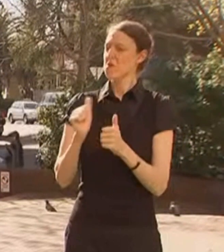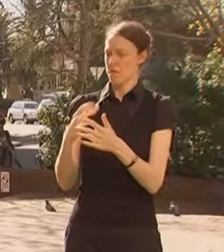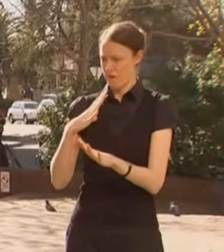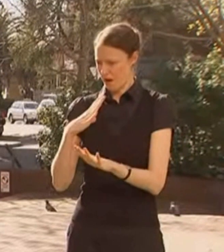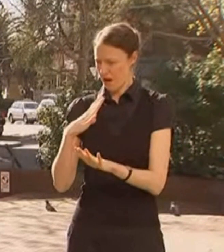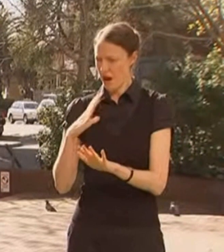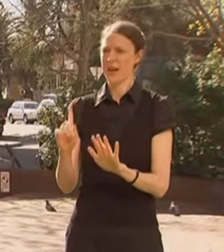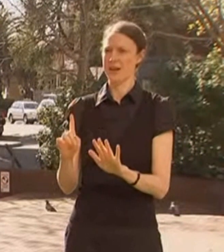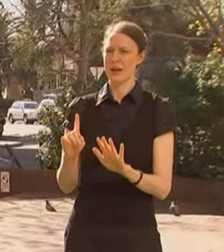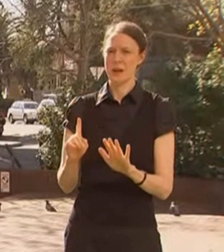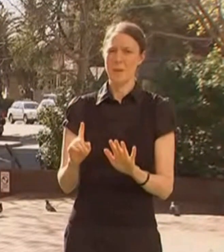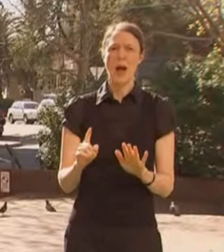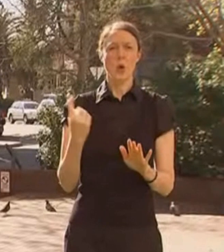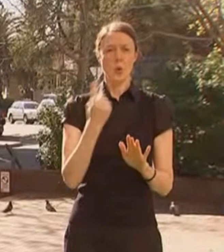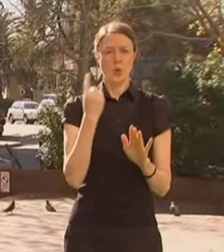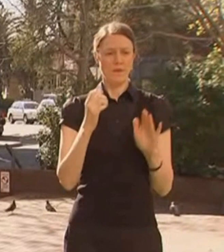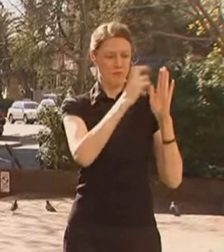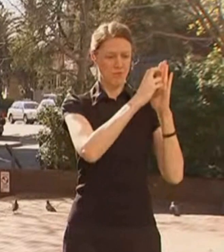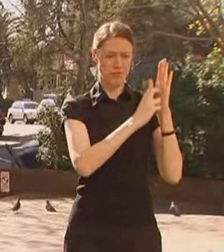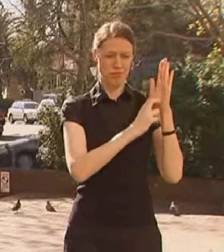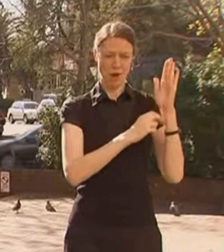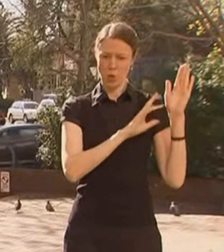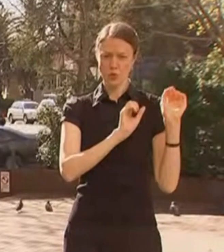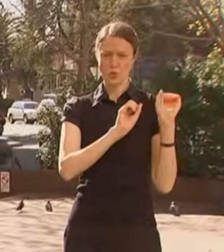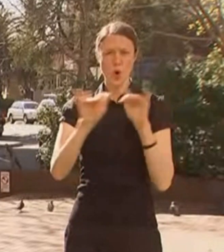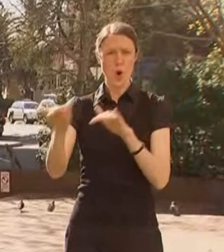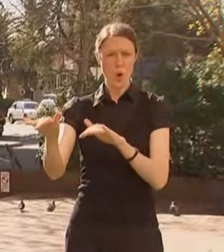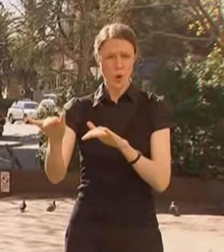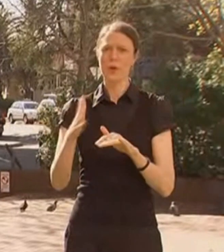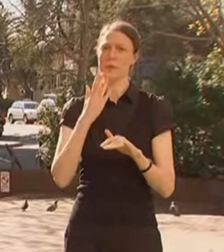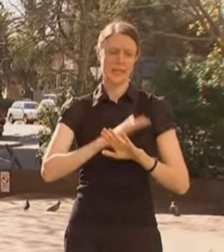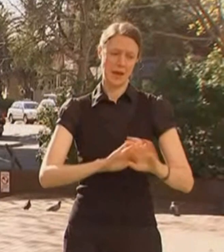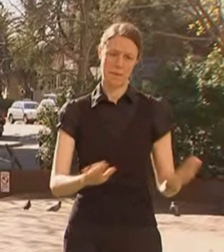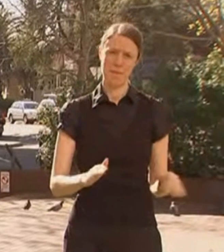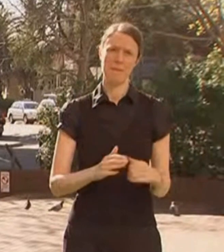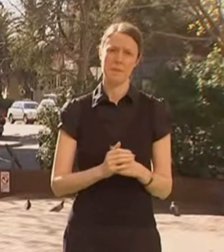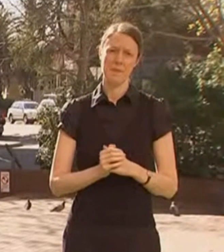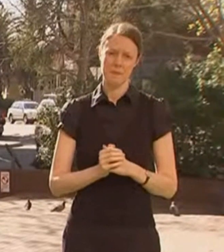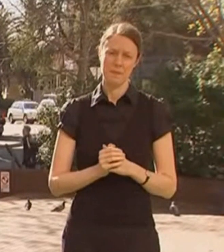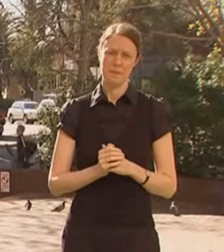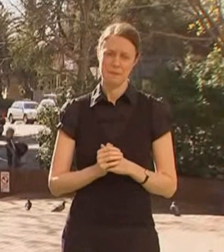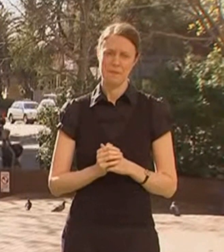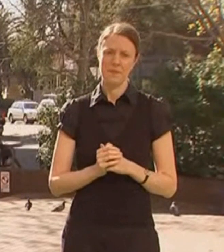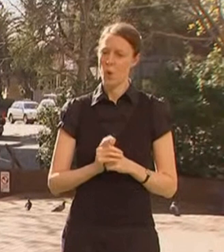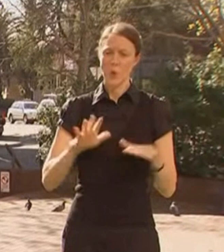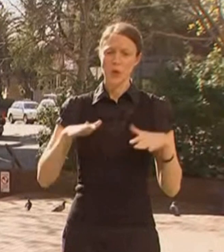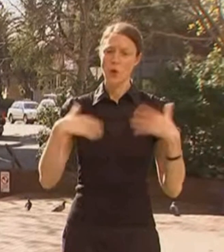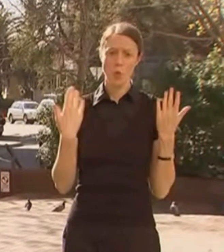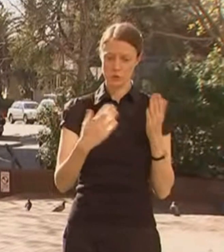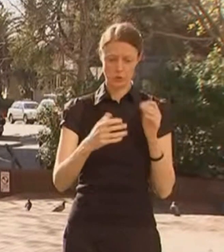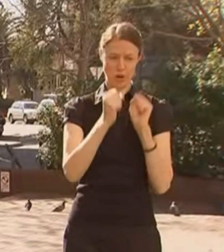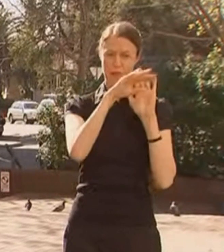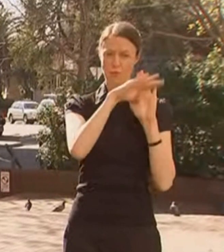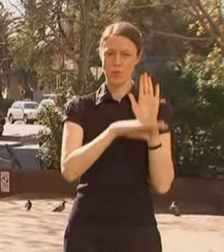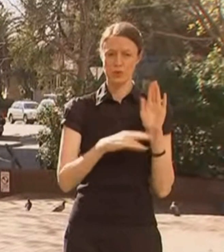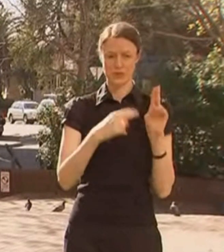groups of 10, in multiple groups of 10, in a safe way, and a protest which was registered with the police. This is